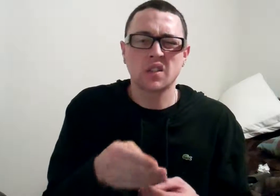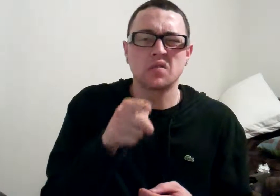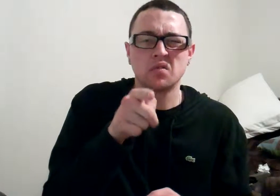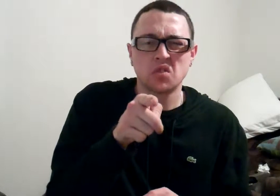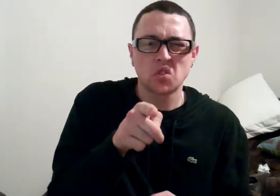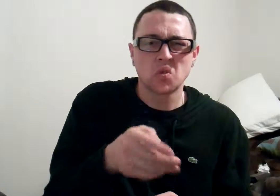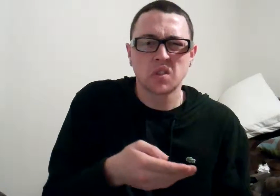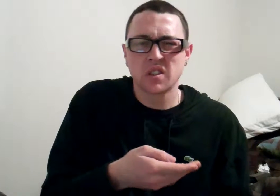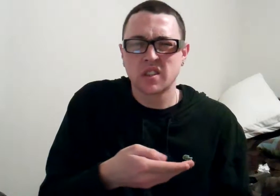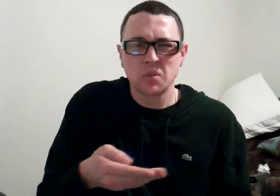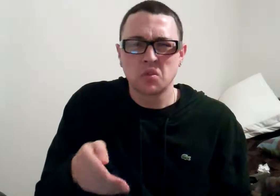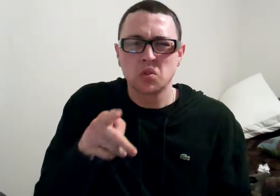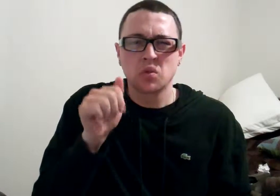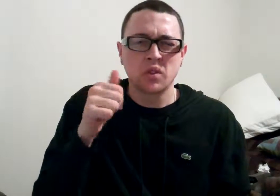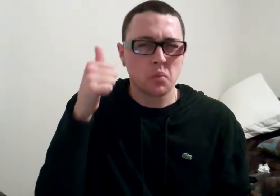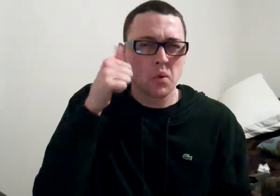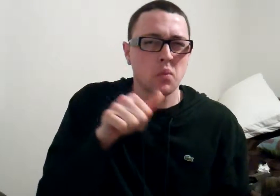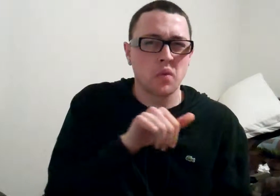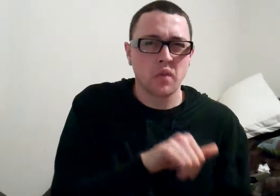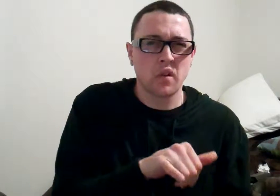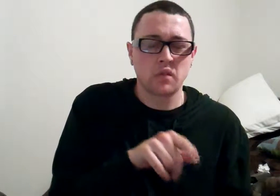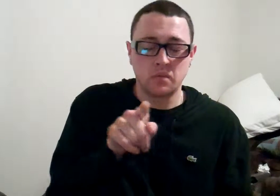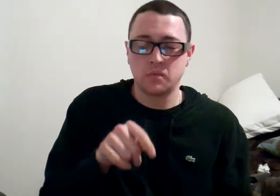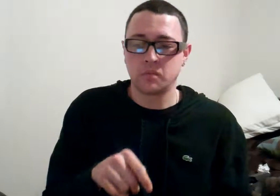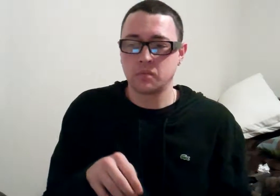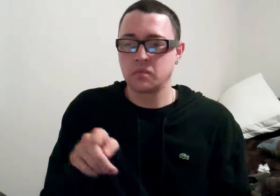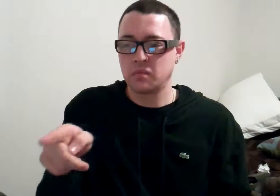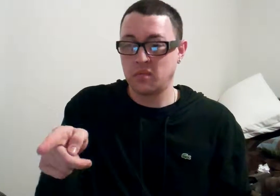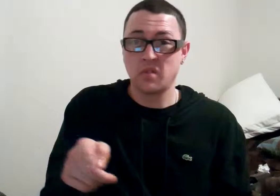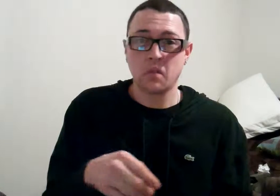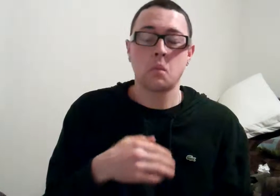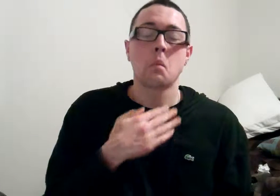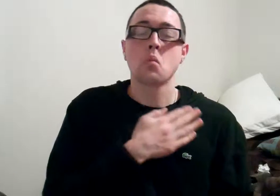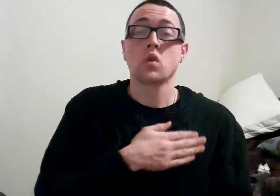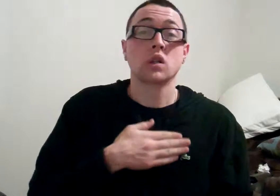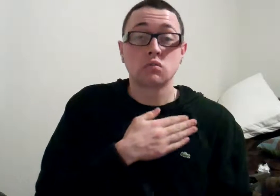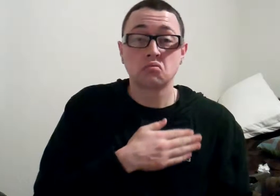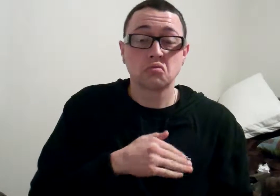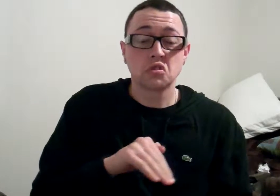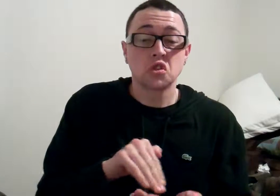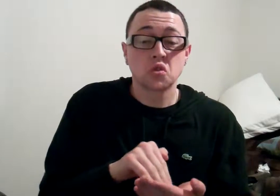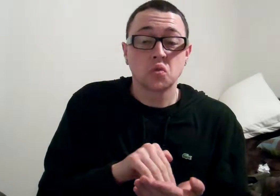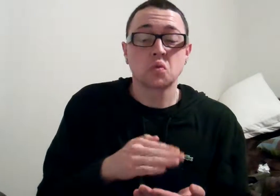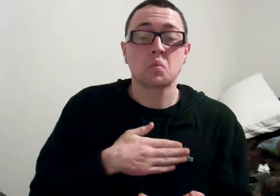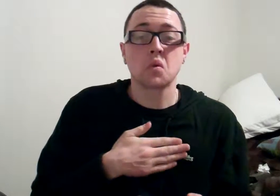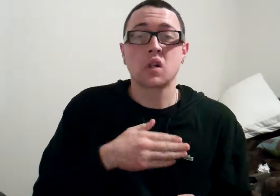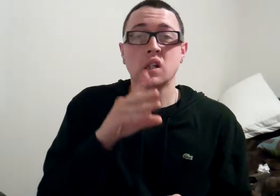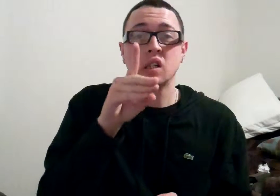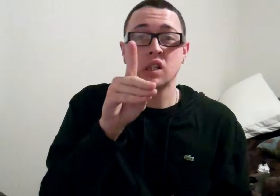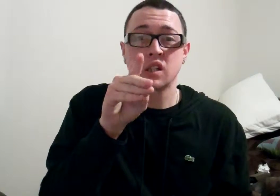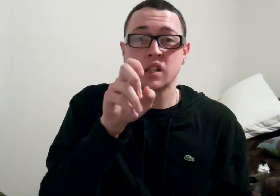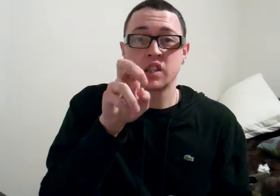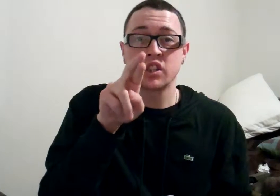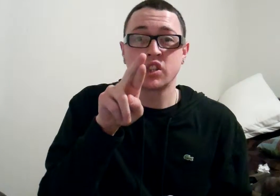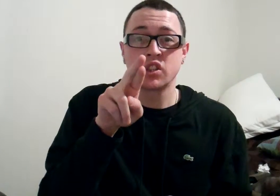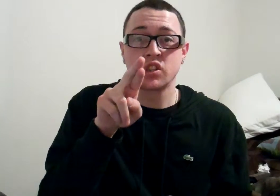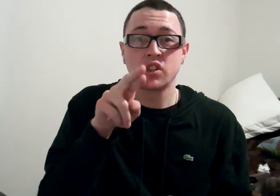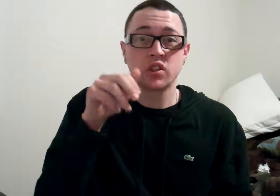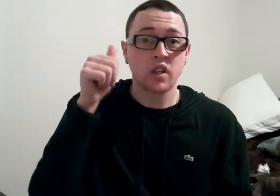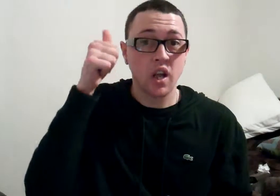there's this phrase right here: please excuse my dear Aunt Sally. Now that's just an easy way for you to